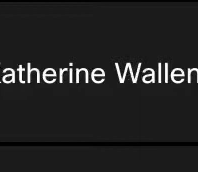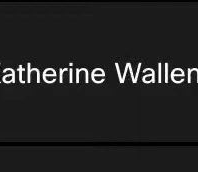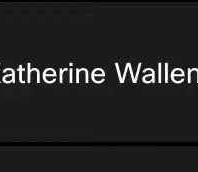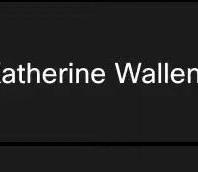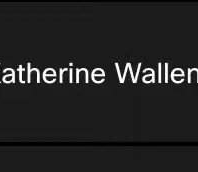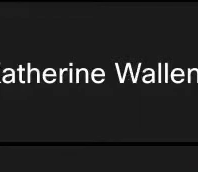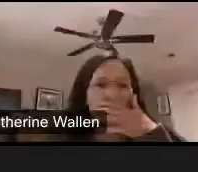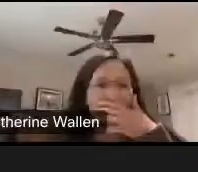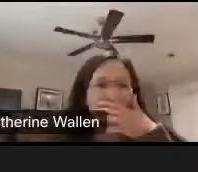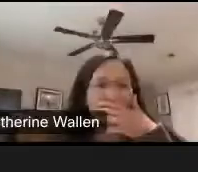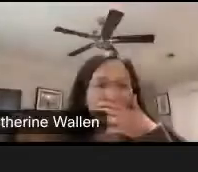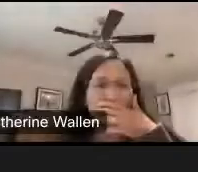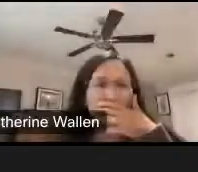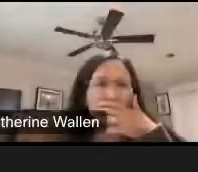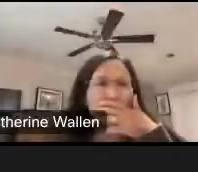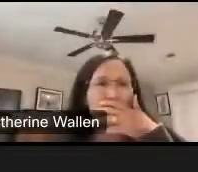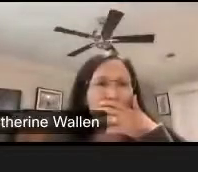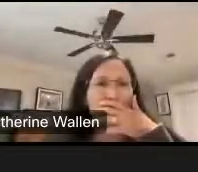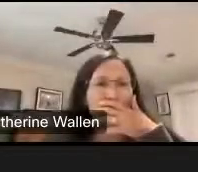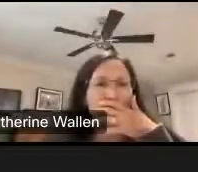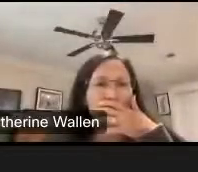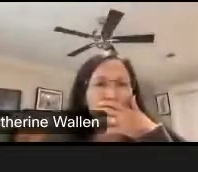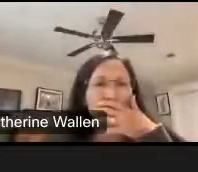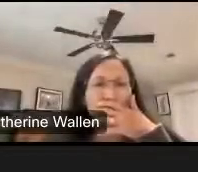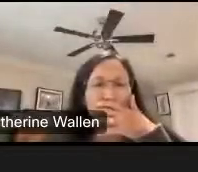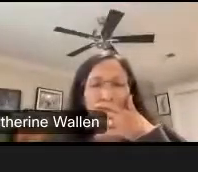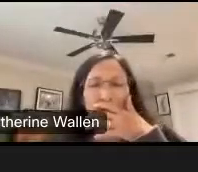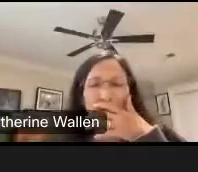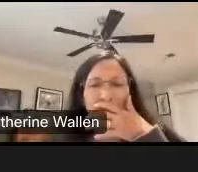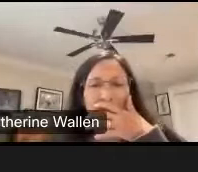It's Friday, right? It's been a long week, I'm sure, for all of us.